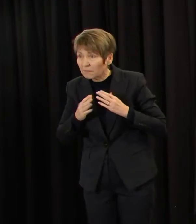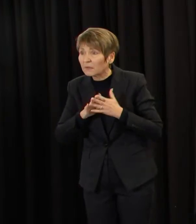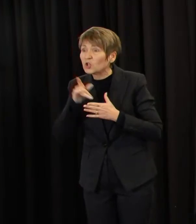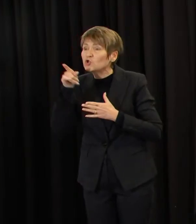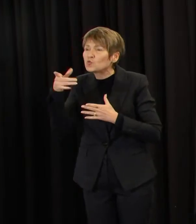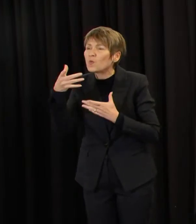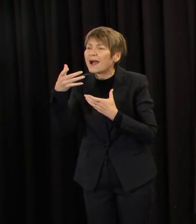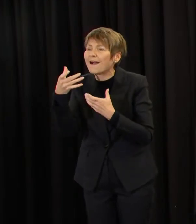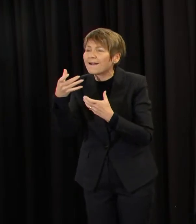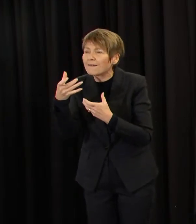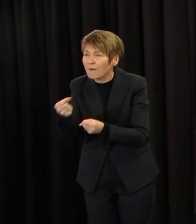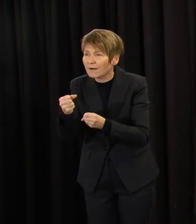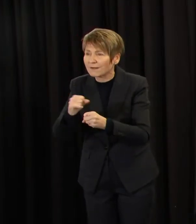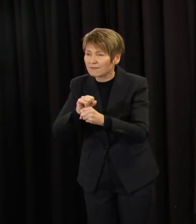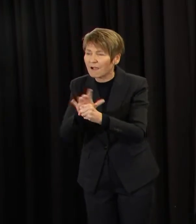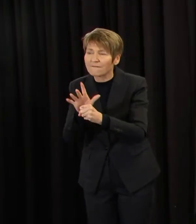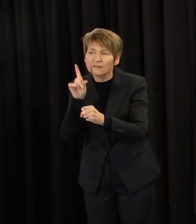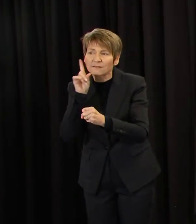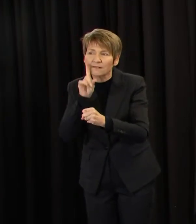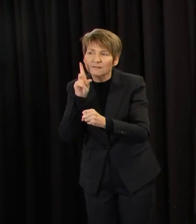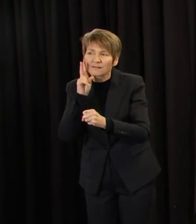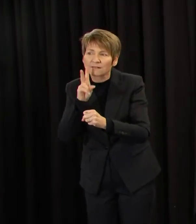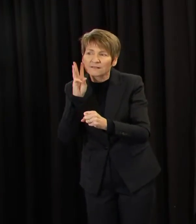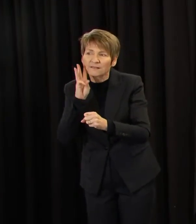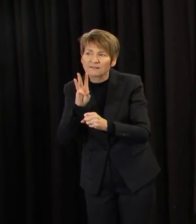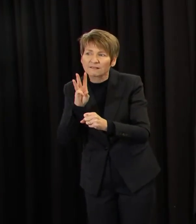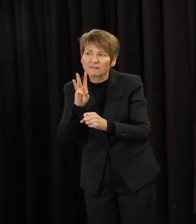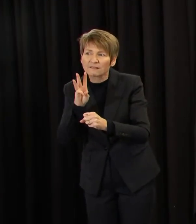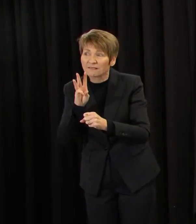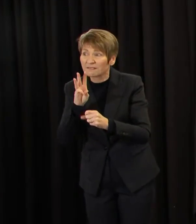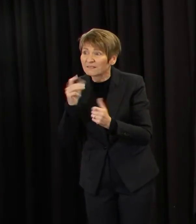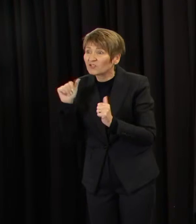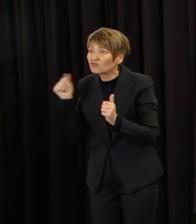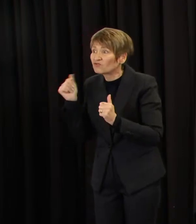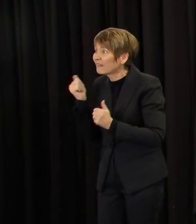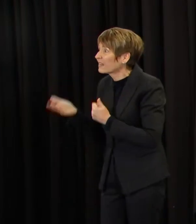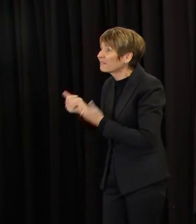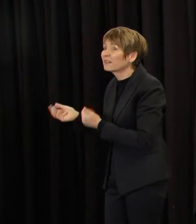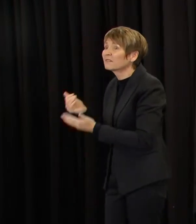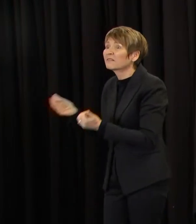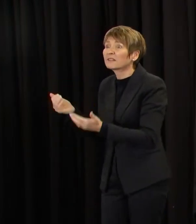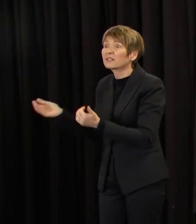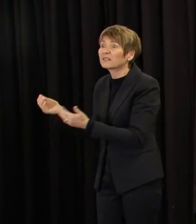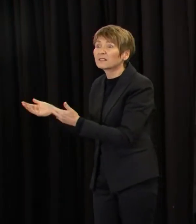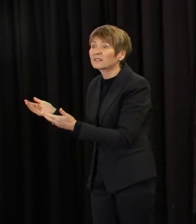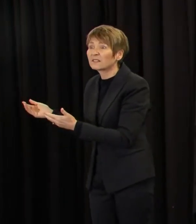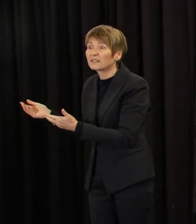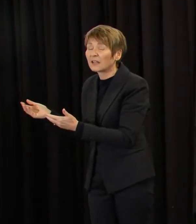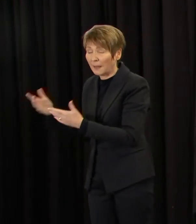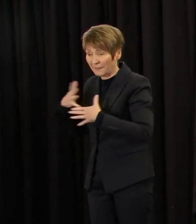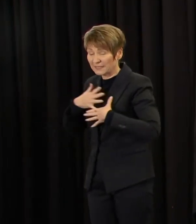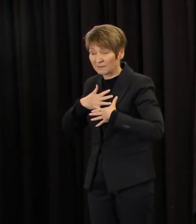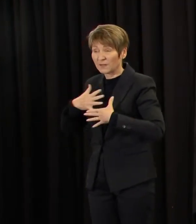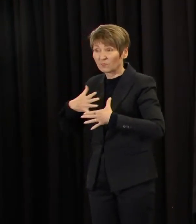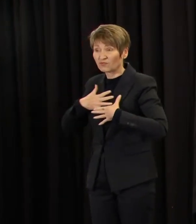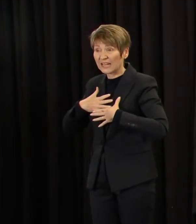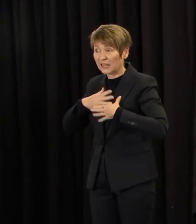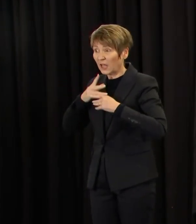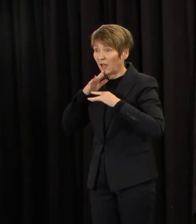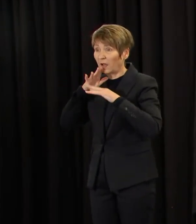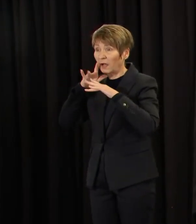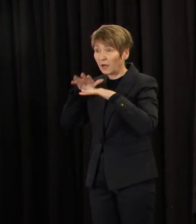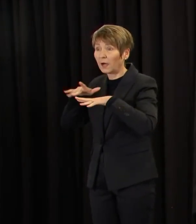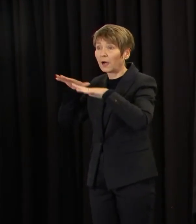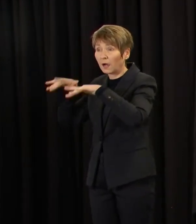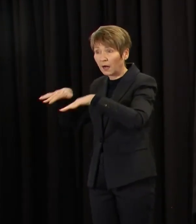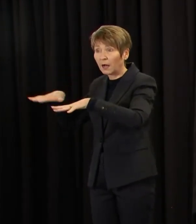days. So when you feel symptomatic, that's not the start of the problem. That's already the midway past the problem. You've already been infectious for a number of days, which is why it's so